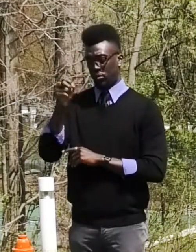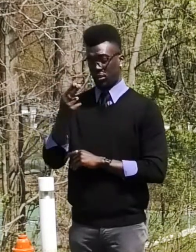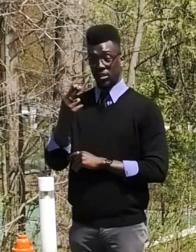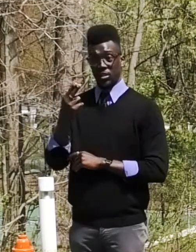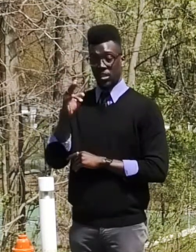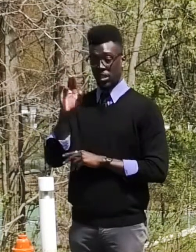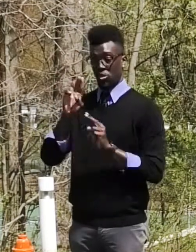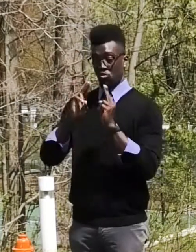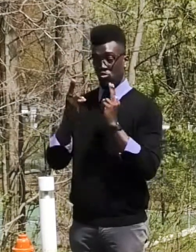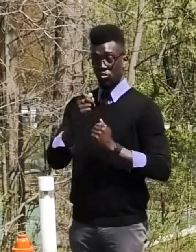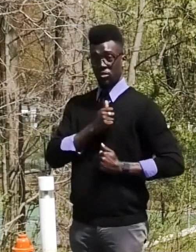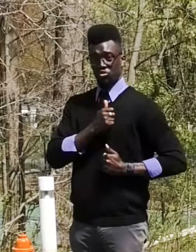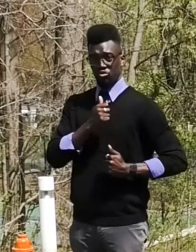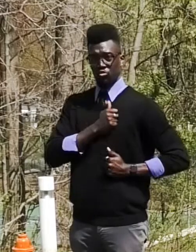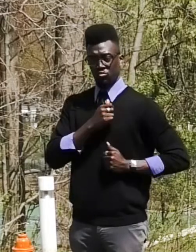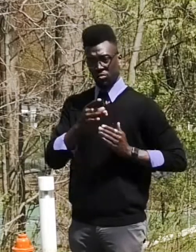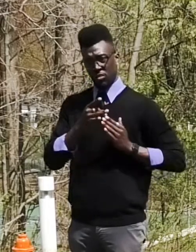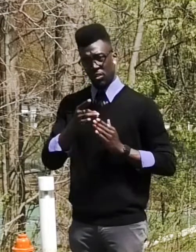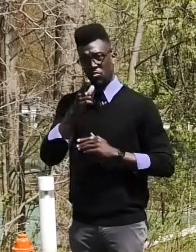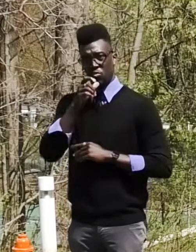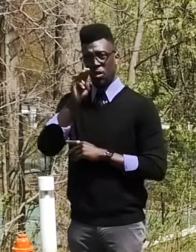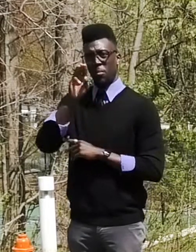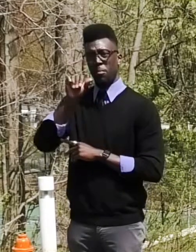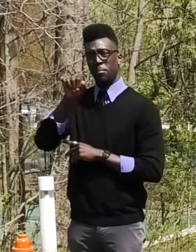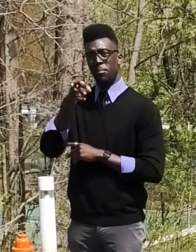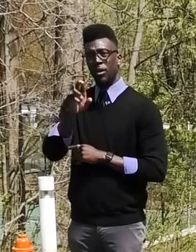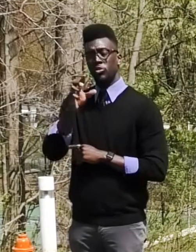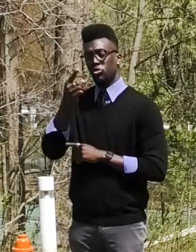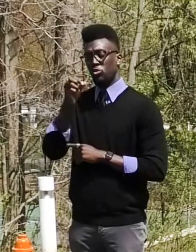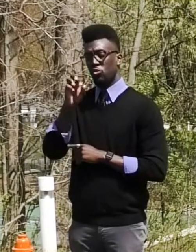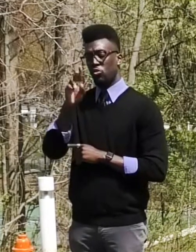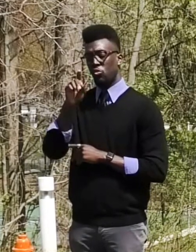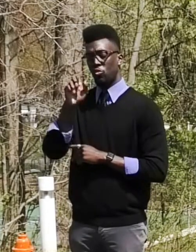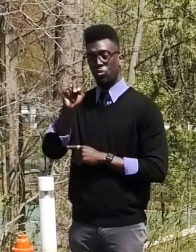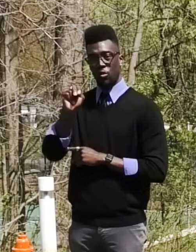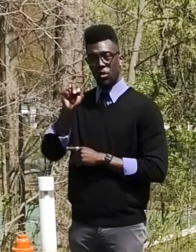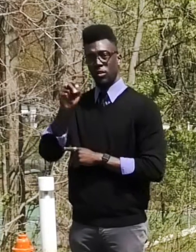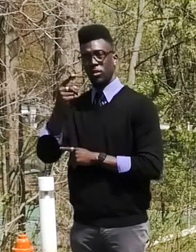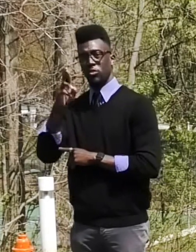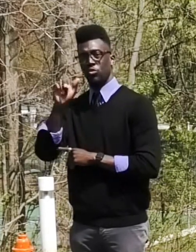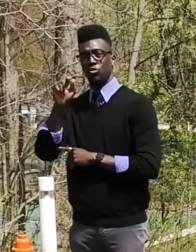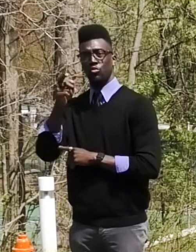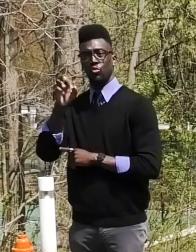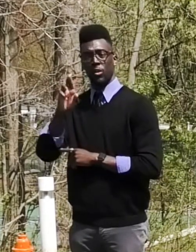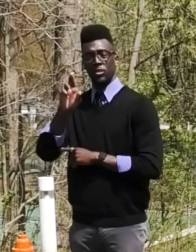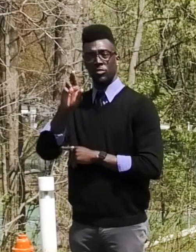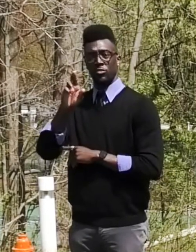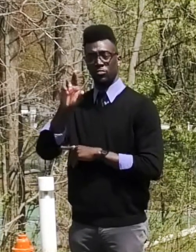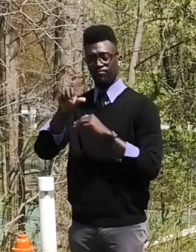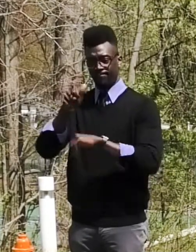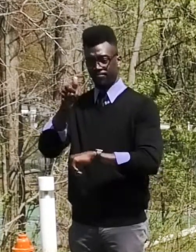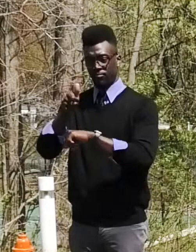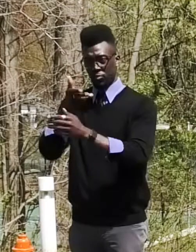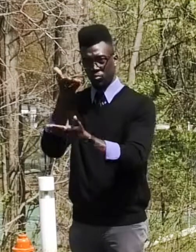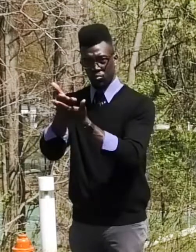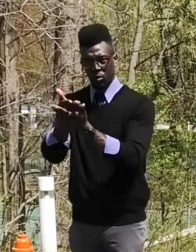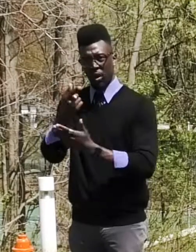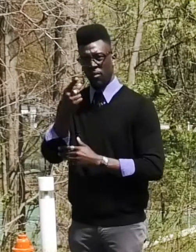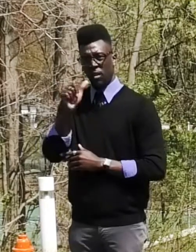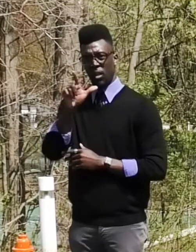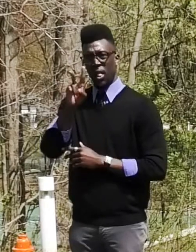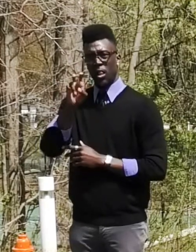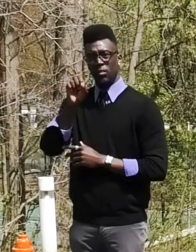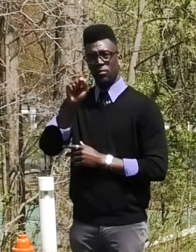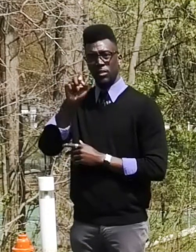the Union soldiers led by Major General Gordon Granger landed in Galveston, Texas,